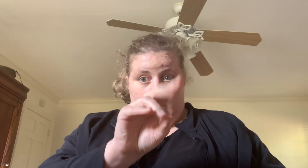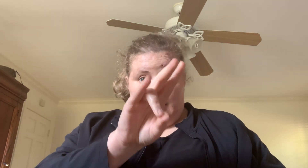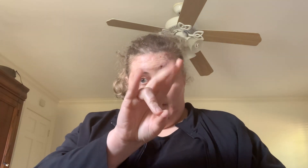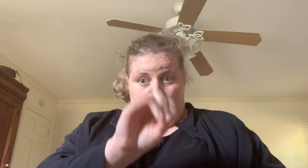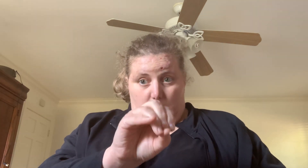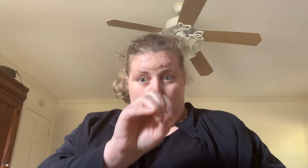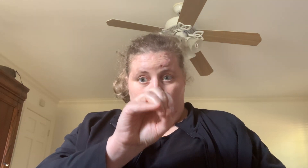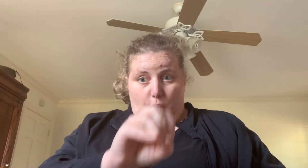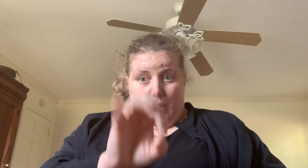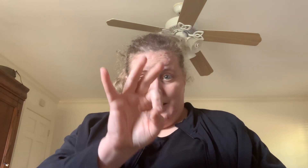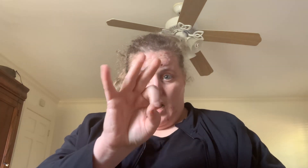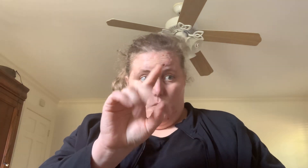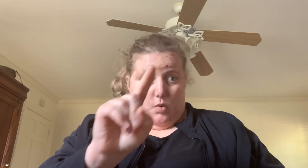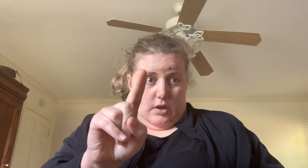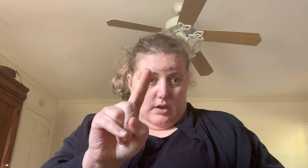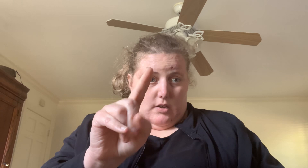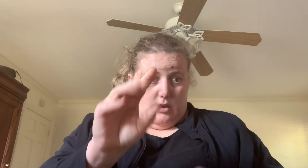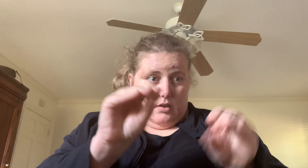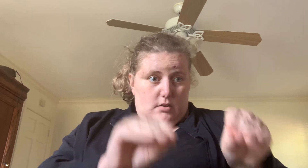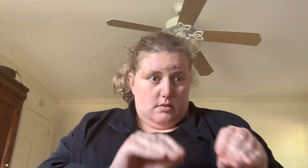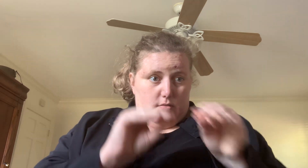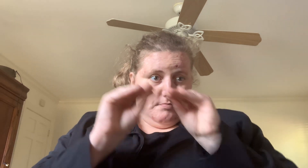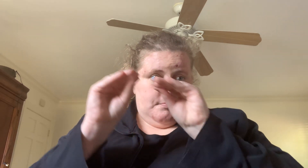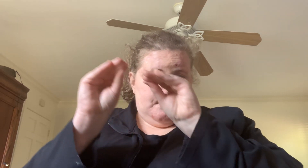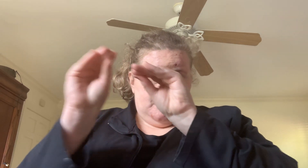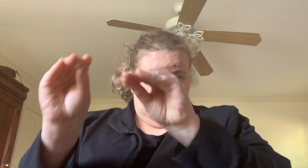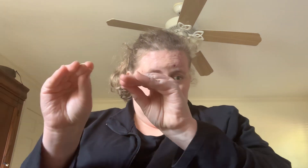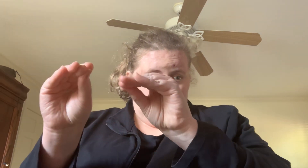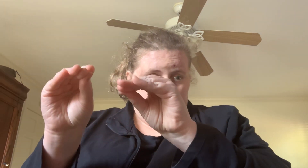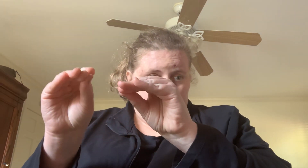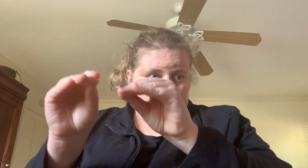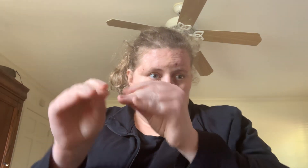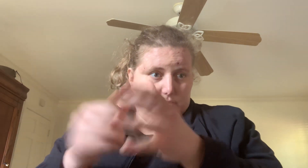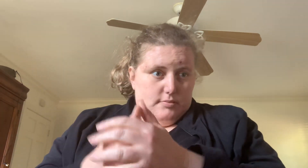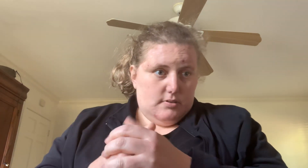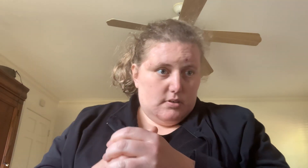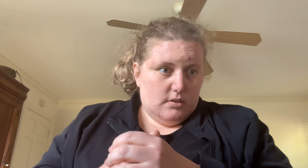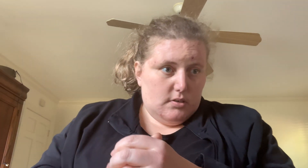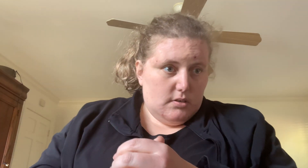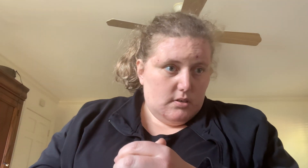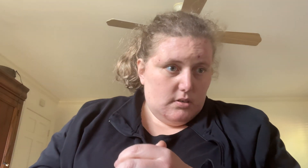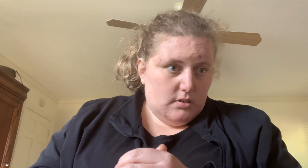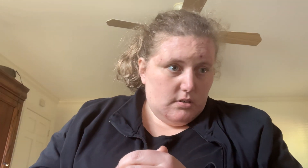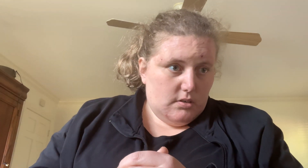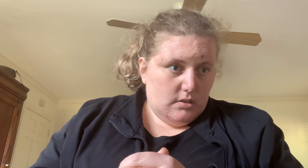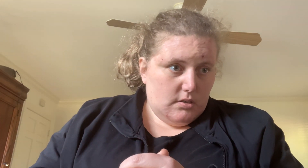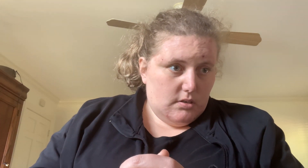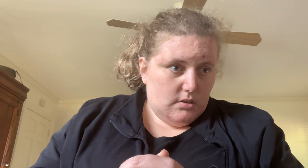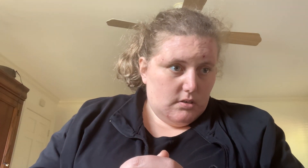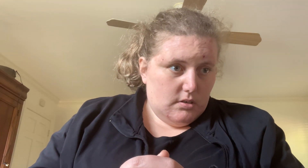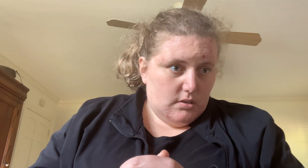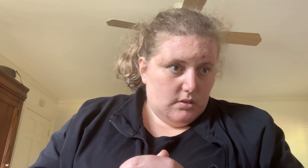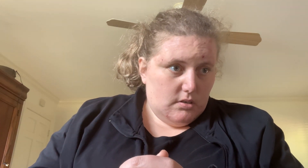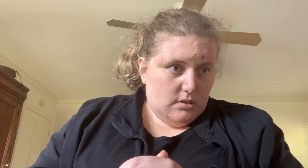24.305, and our answer is 95.21. So 1 mole